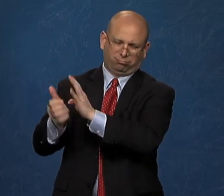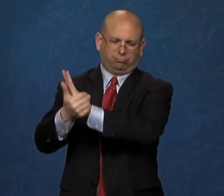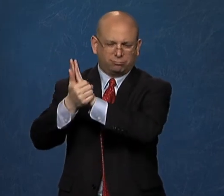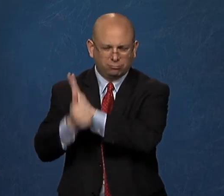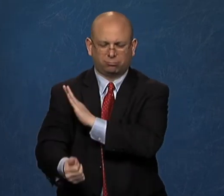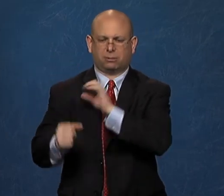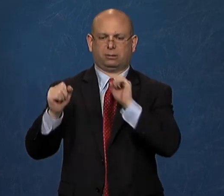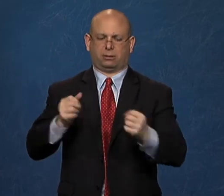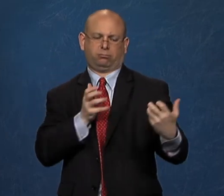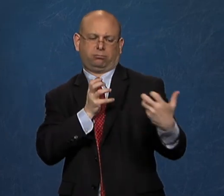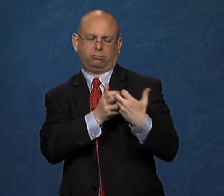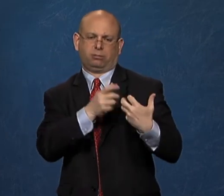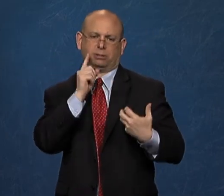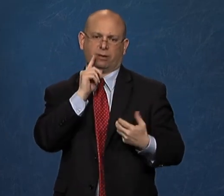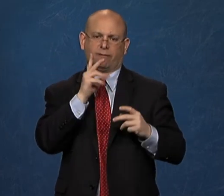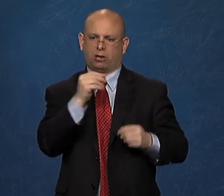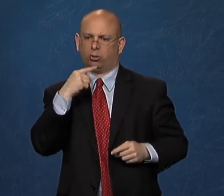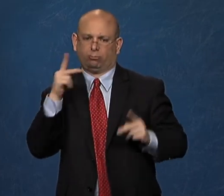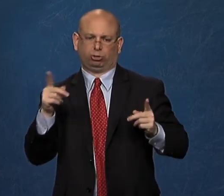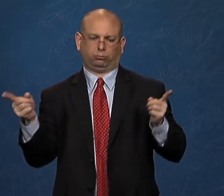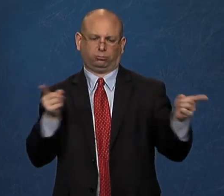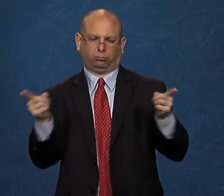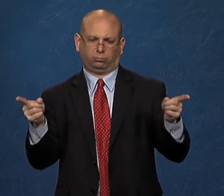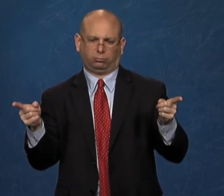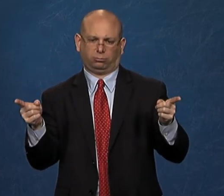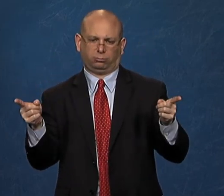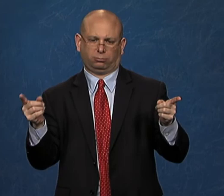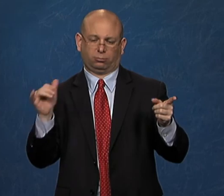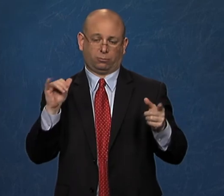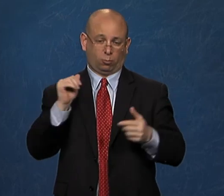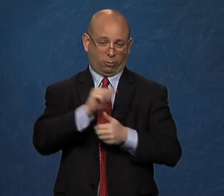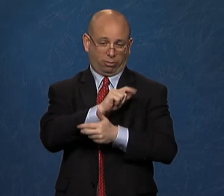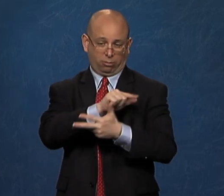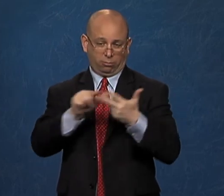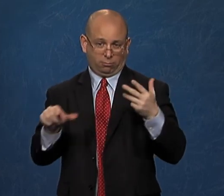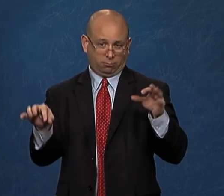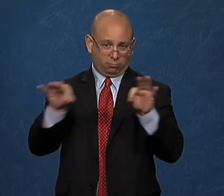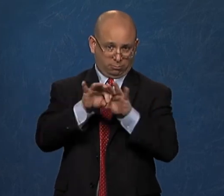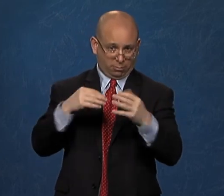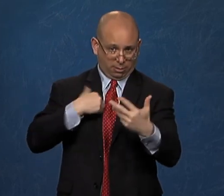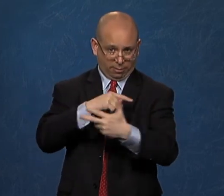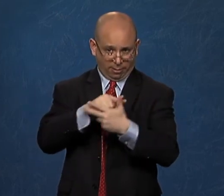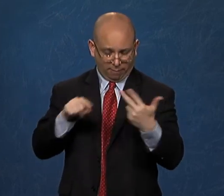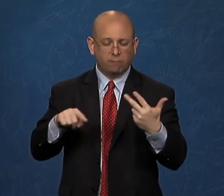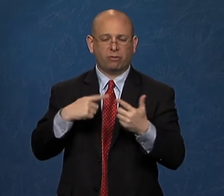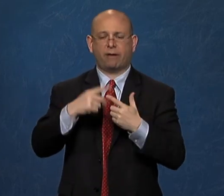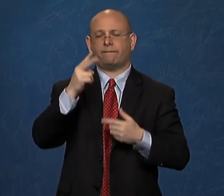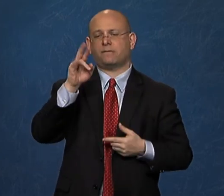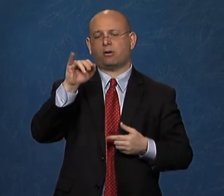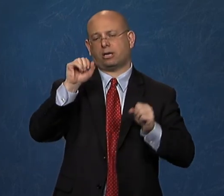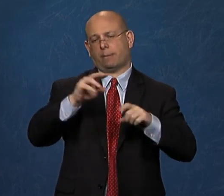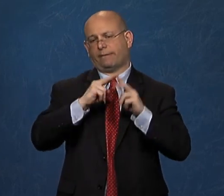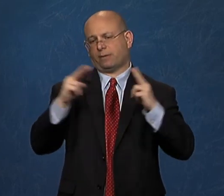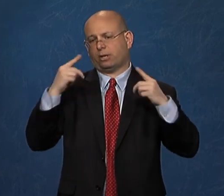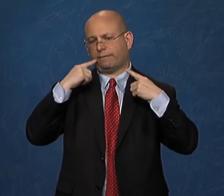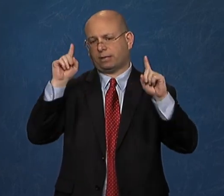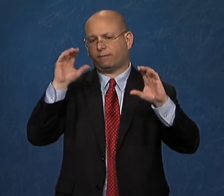the technology, that the interpreter is able to accommodate and meet the needs of everyone involved. And with these factors in place,